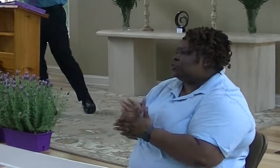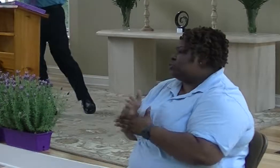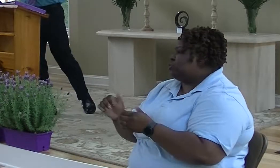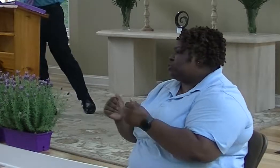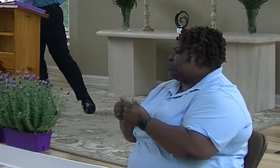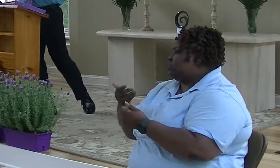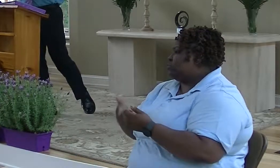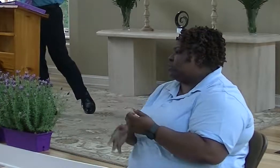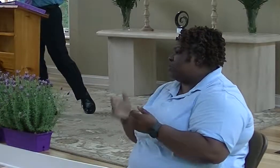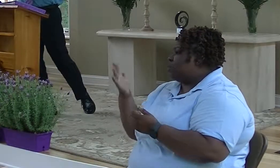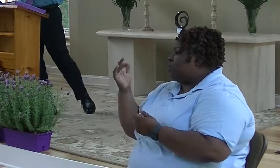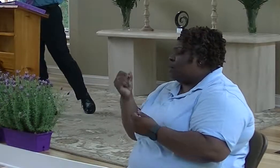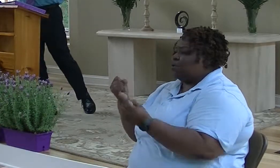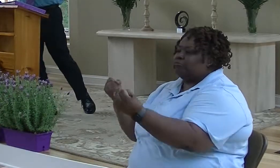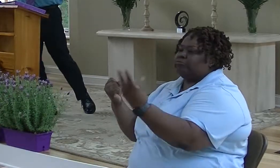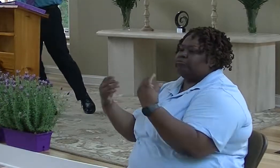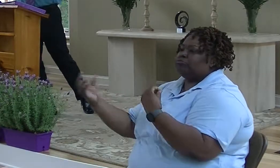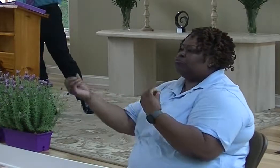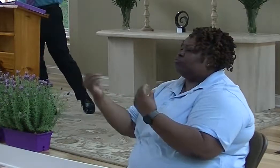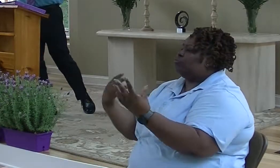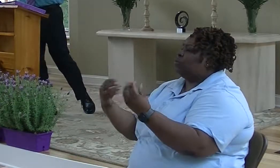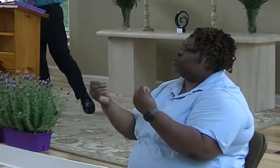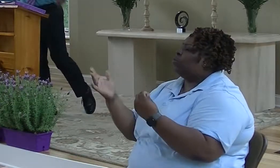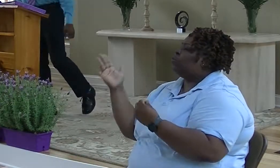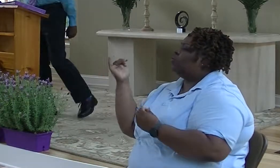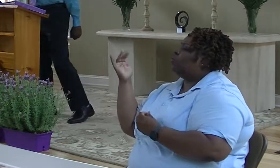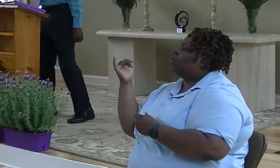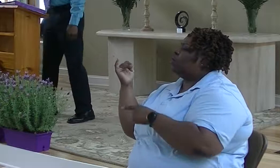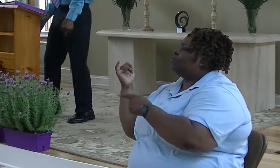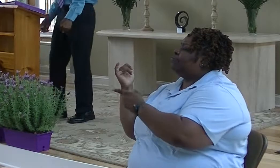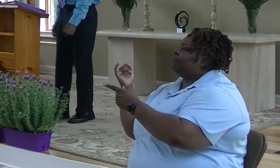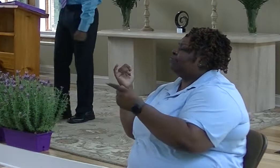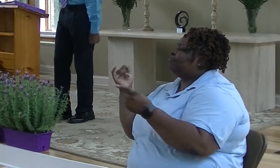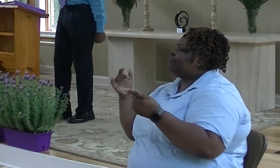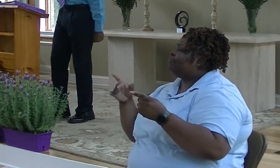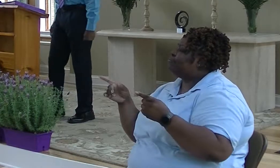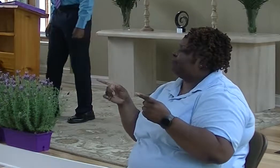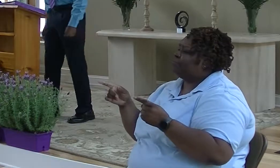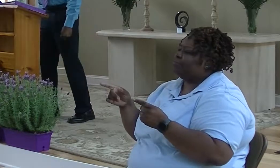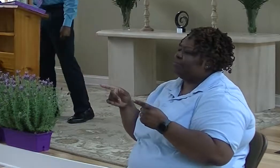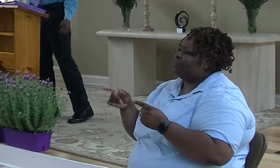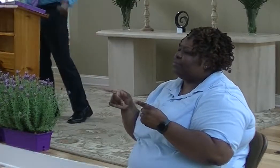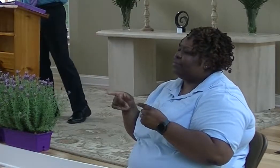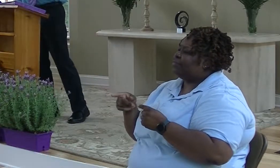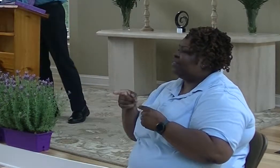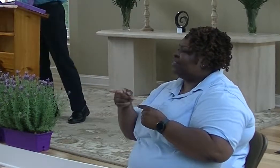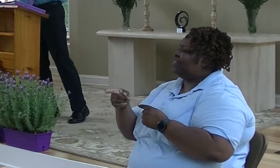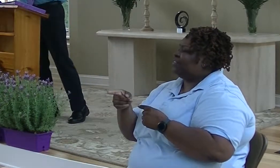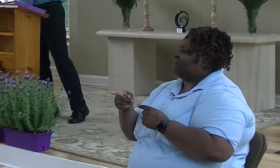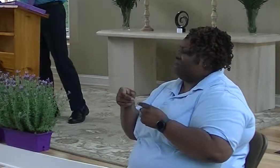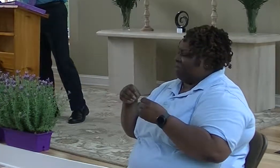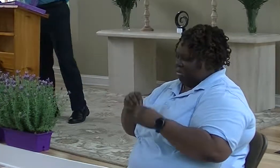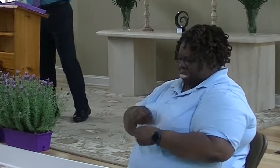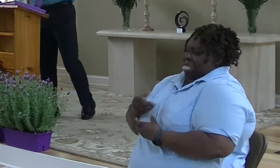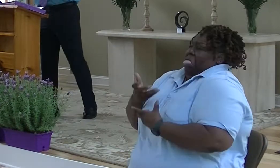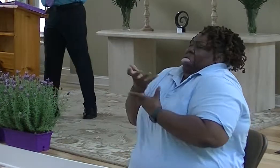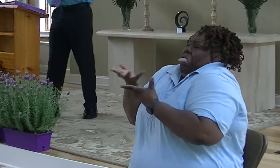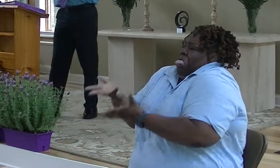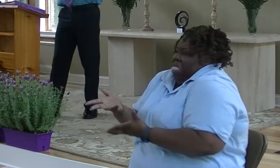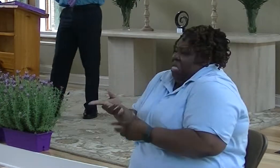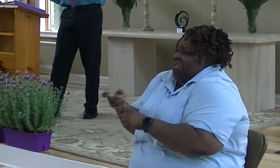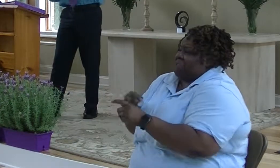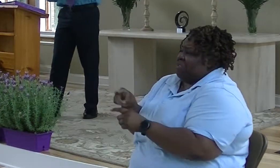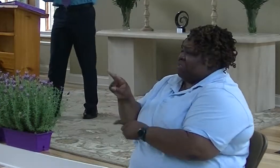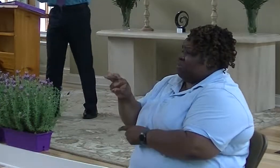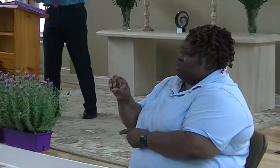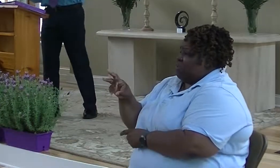why. Throw out some reasons. Why did you make noise and why did you do what you did? Because I was growing up from the worm.